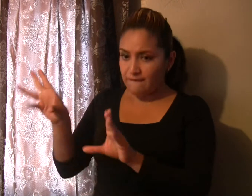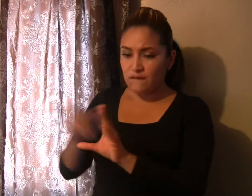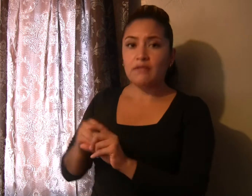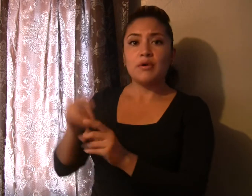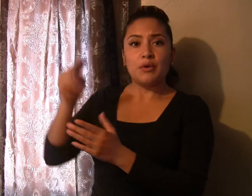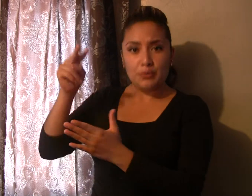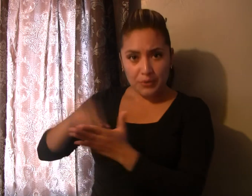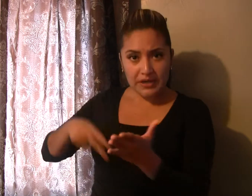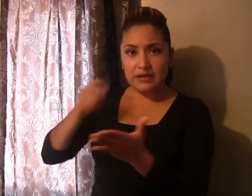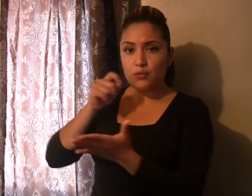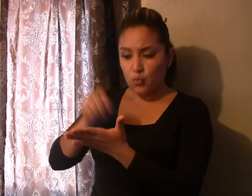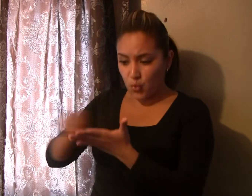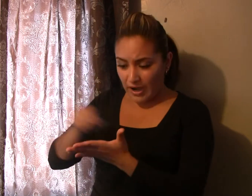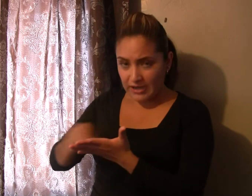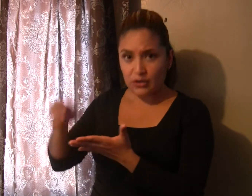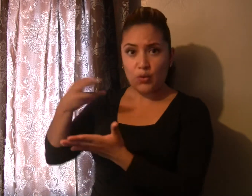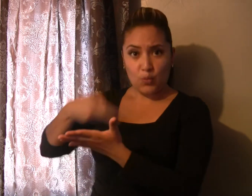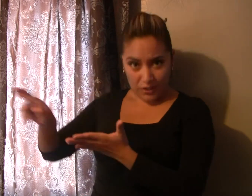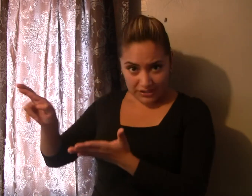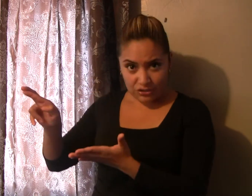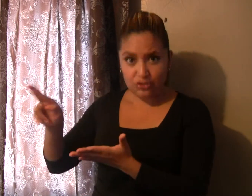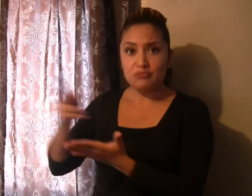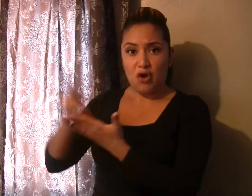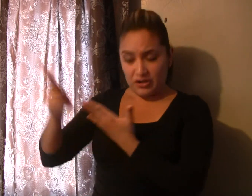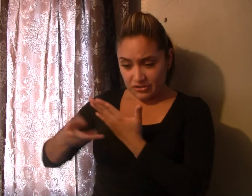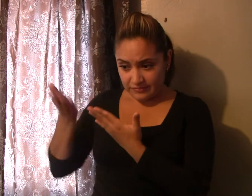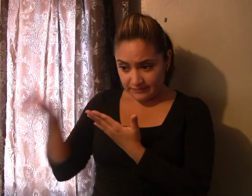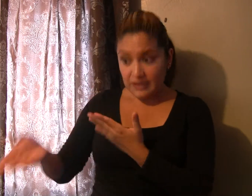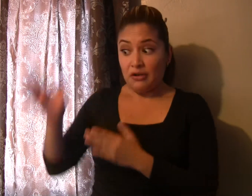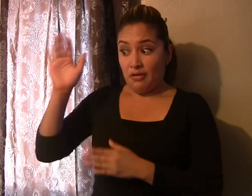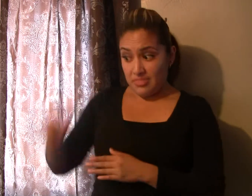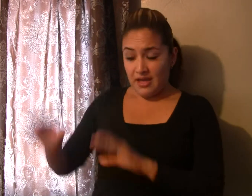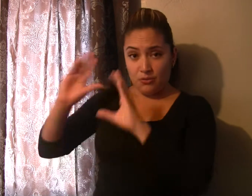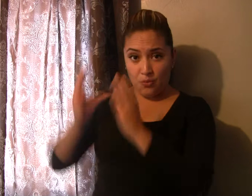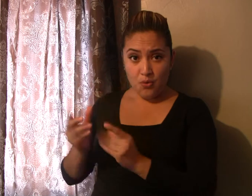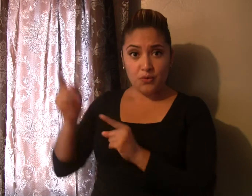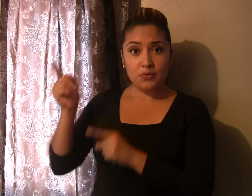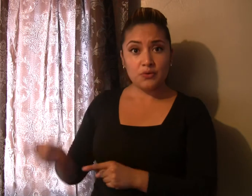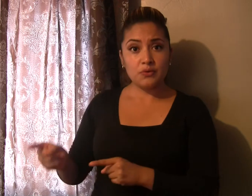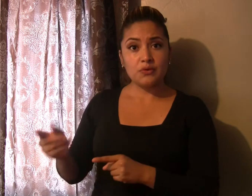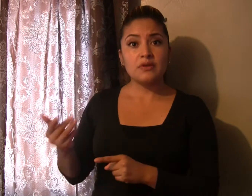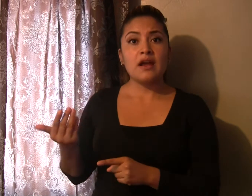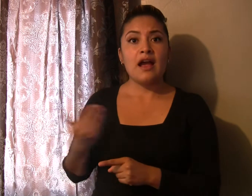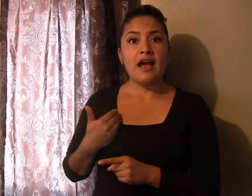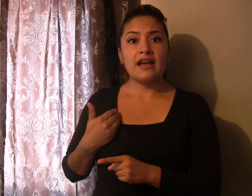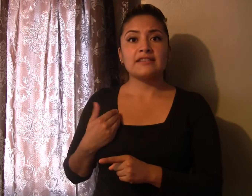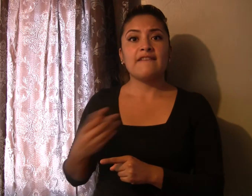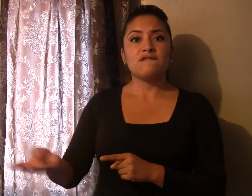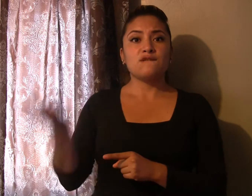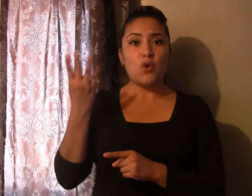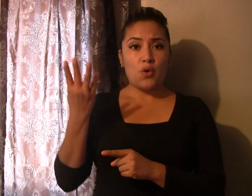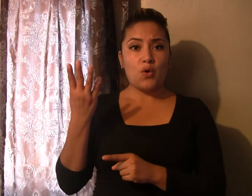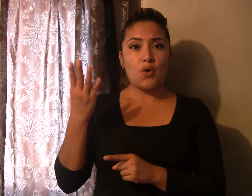my students. So what I do with this class is I have 4 content areas that I determine